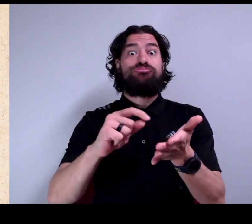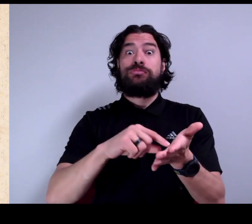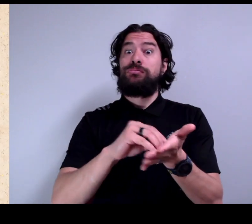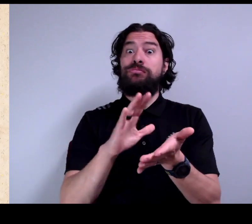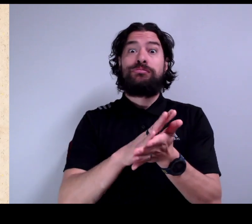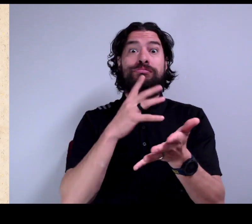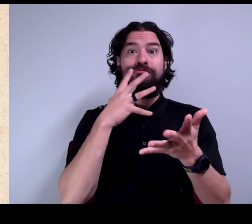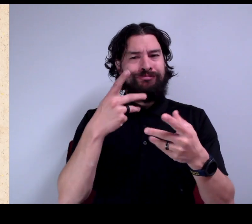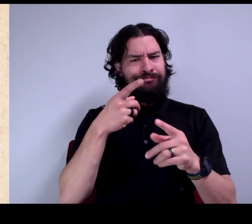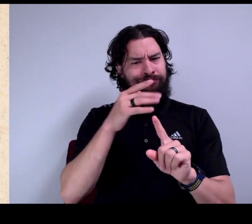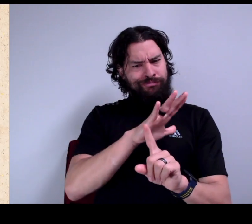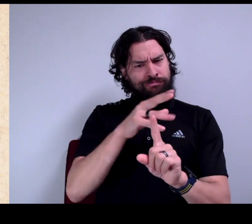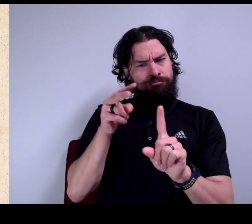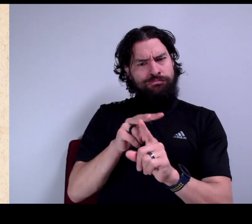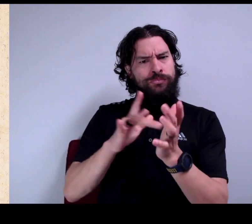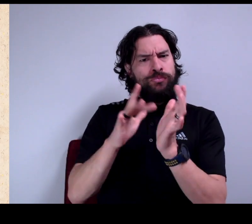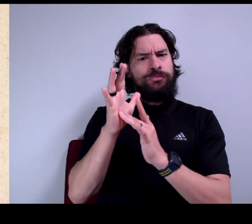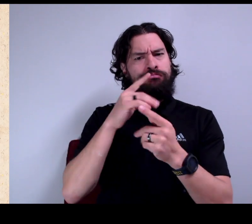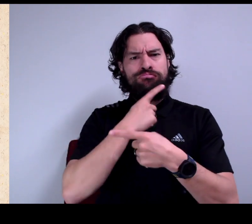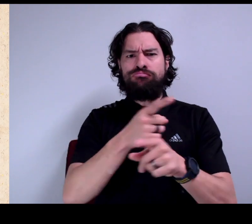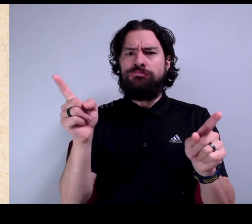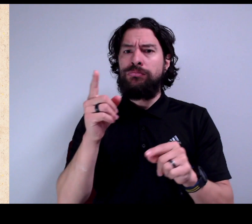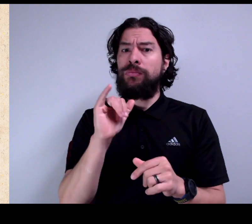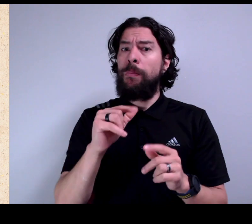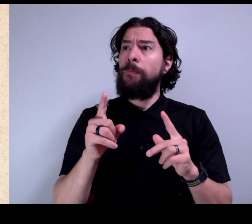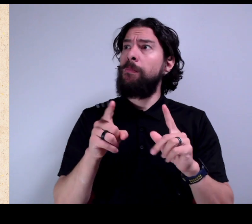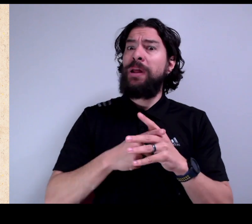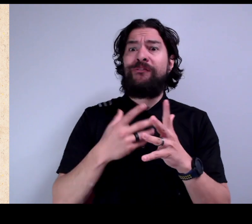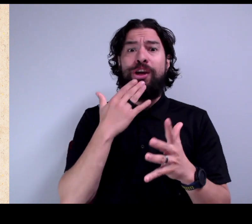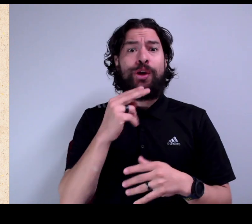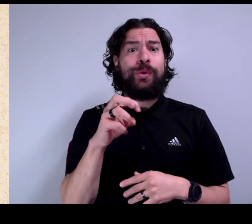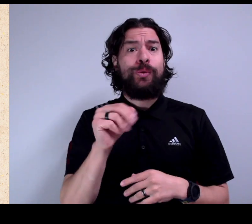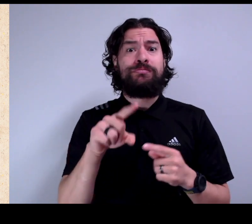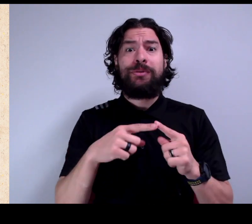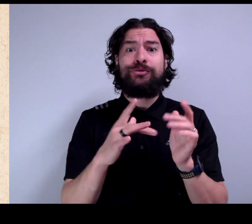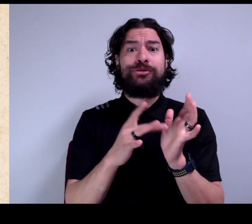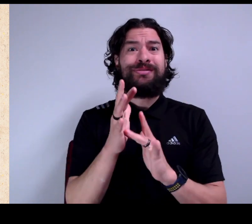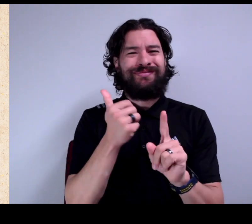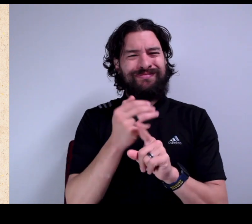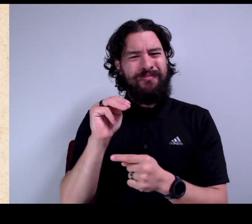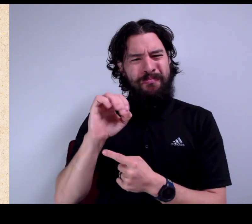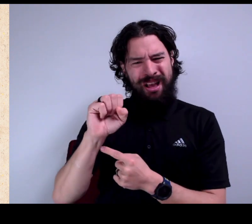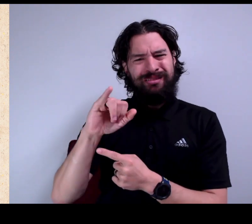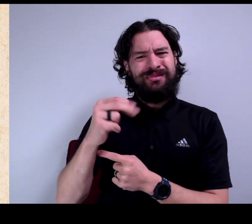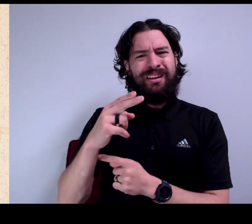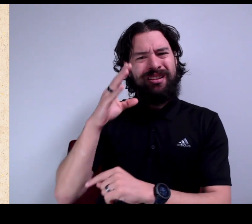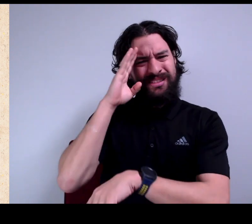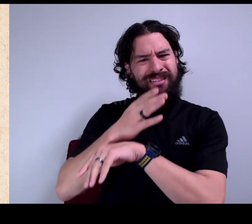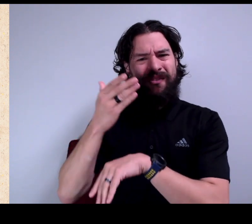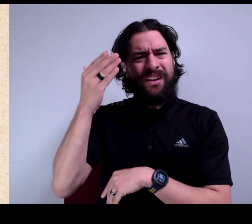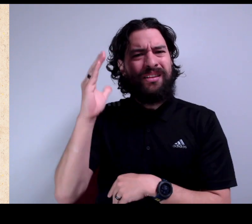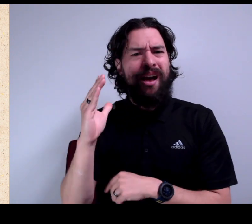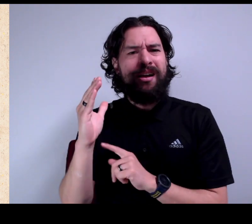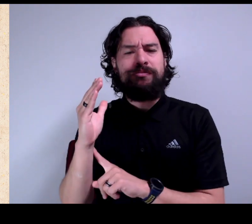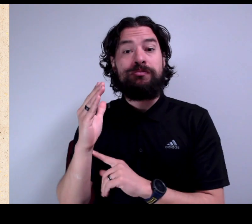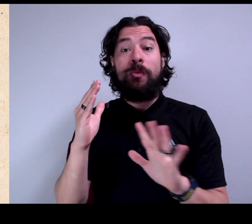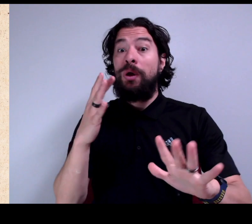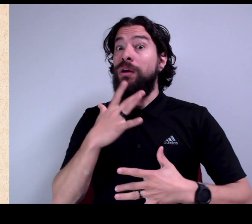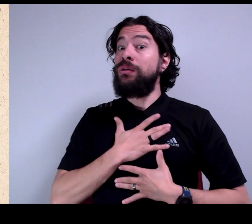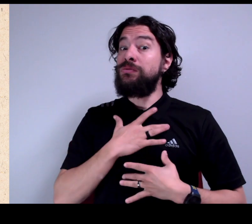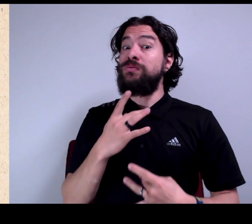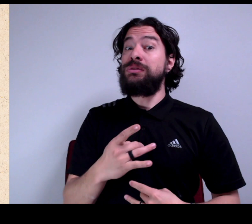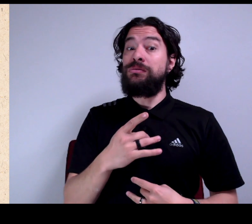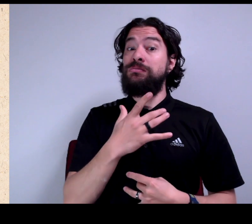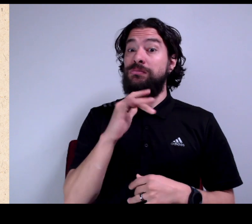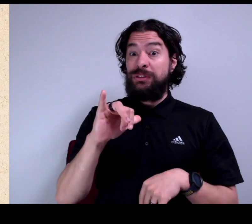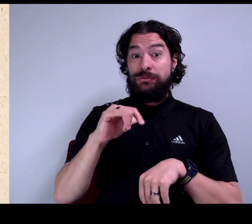Mark makes this claim about Jesus. It's the beginning of the good news about Jesus, the Messiah, the Son of God. Now, what's interesting